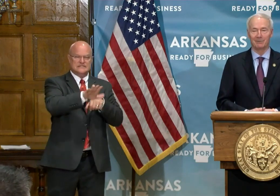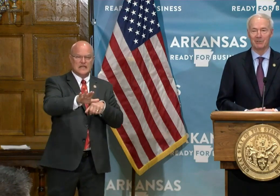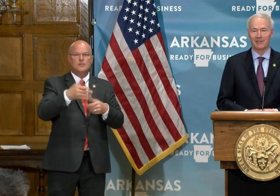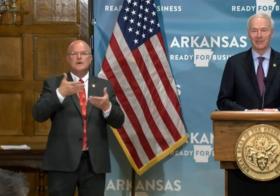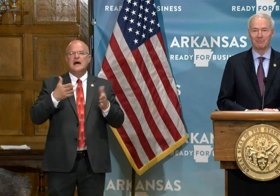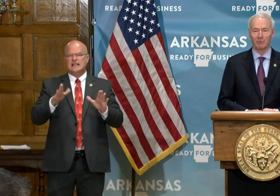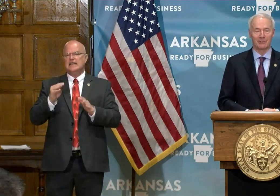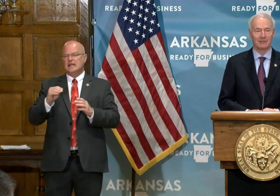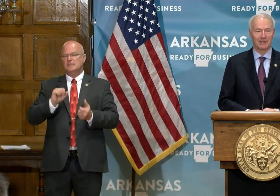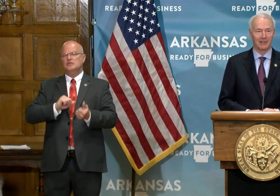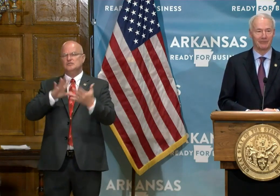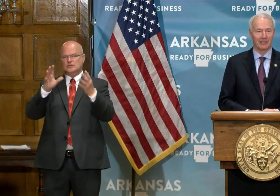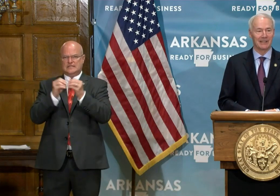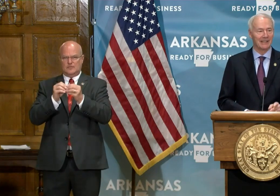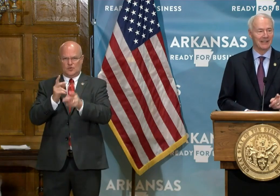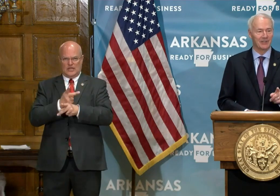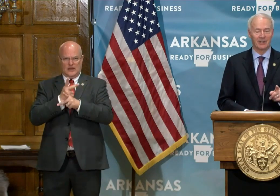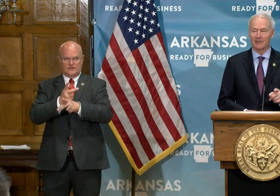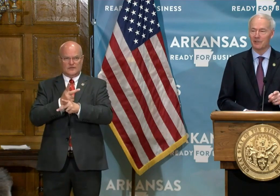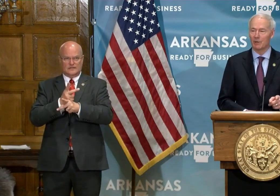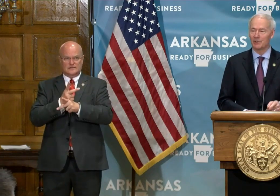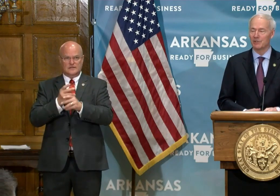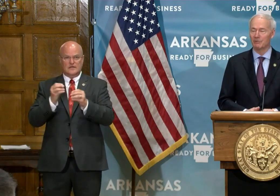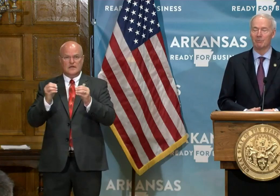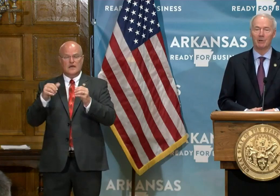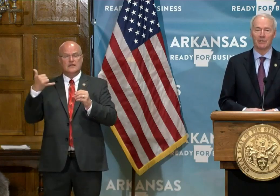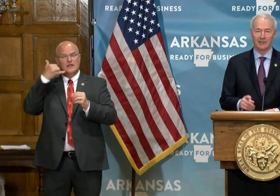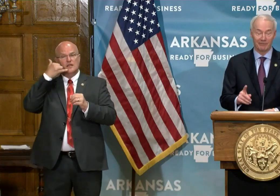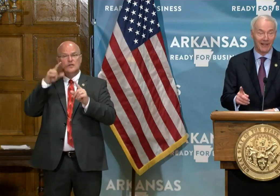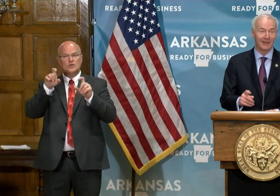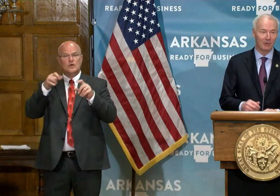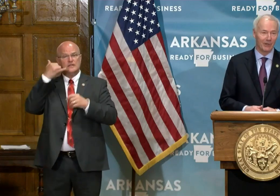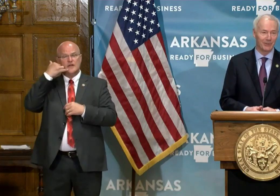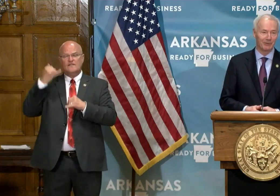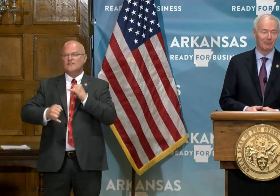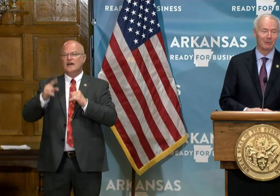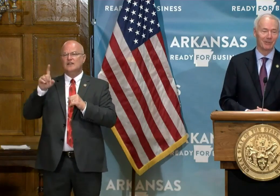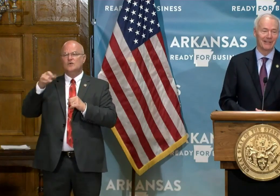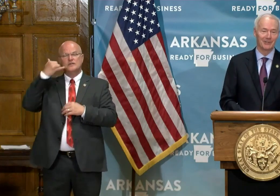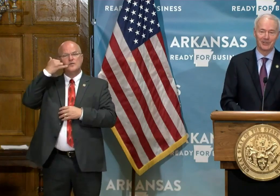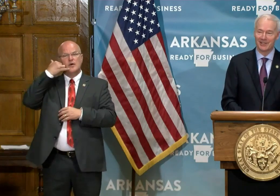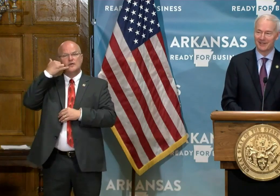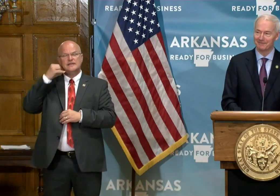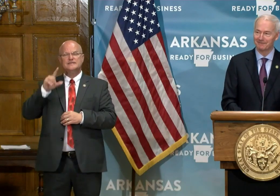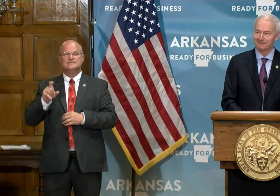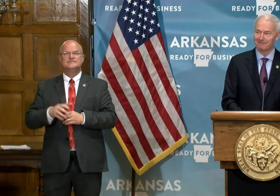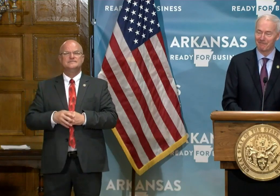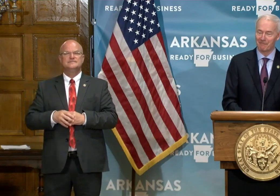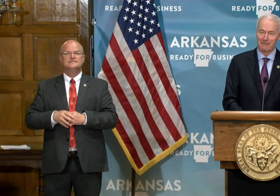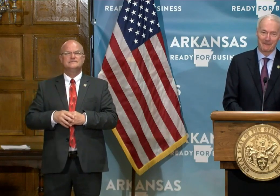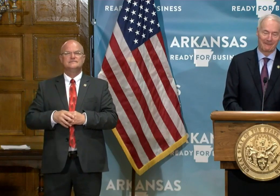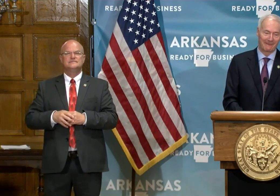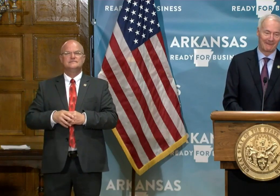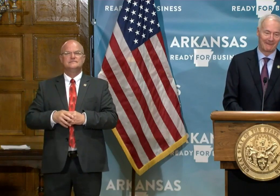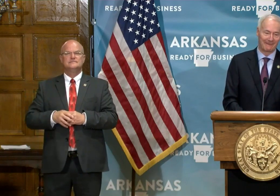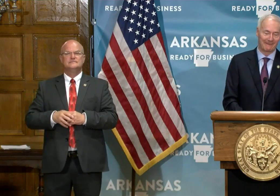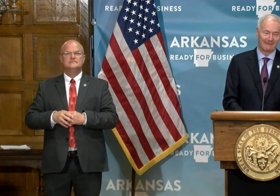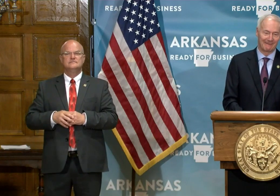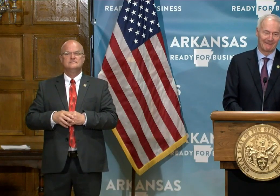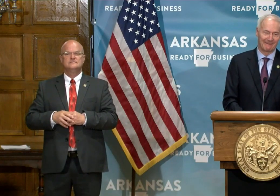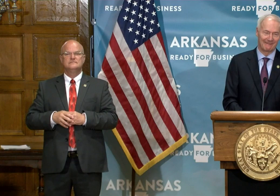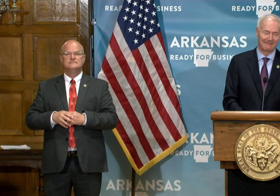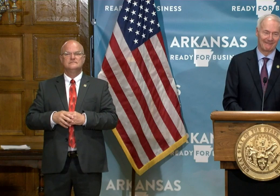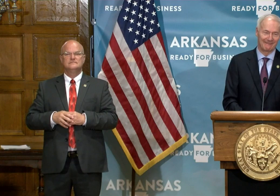I'll let him address that more carefully. Is there another question remotely, a final question remotely, I should say?